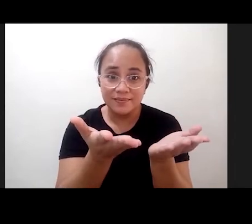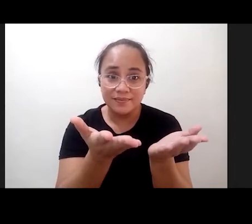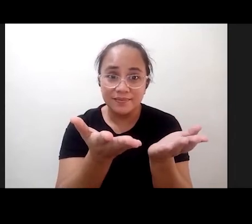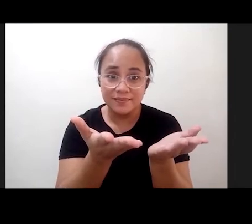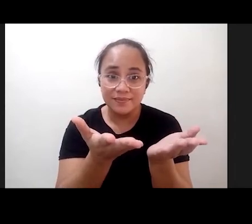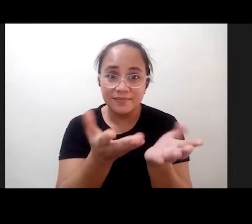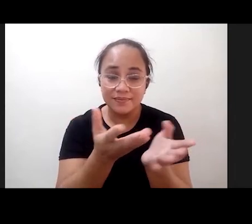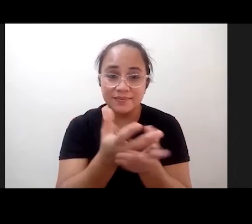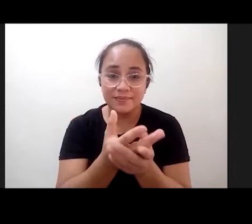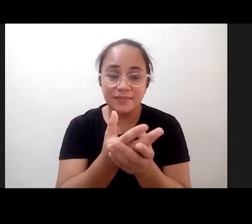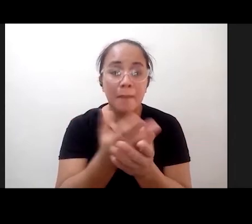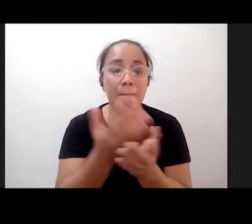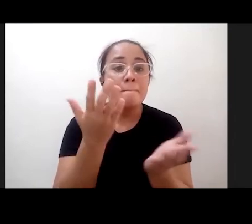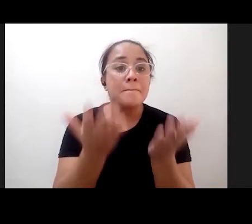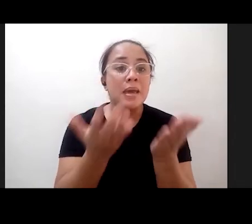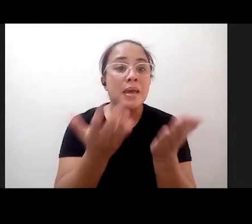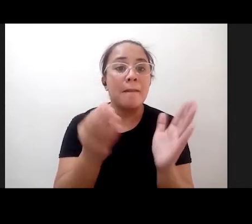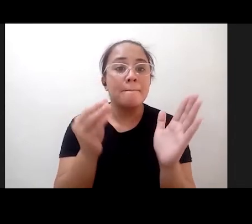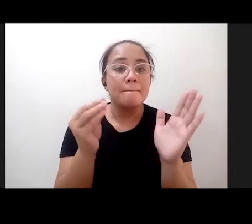You might put at the edge,